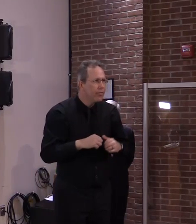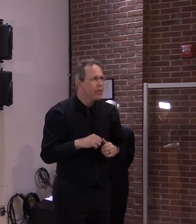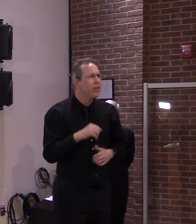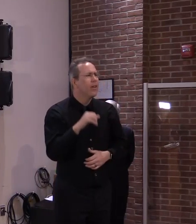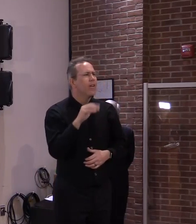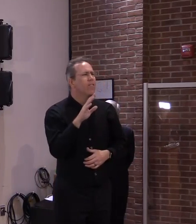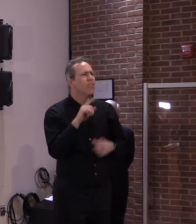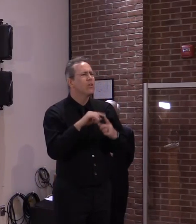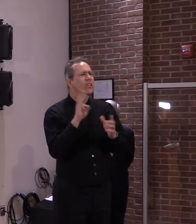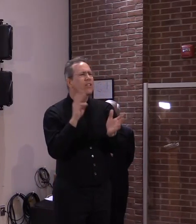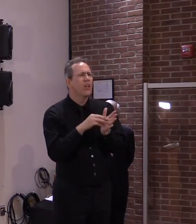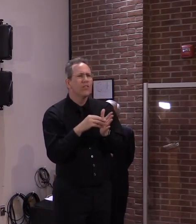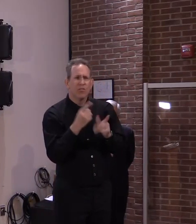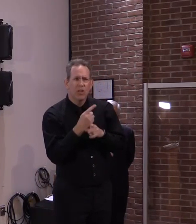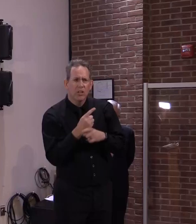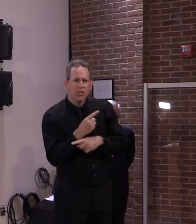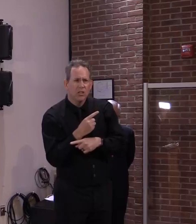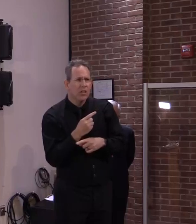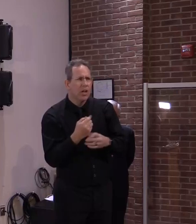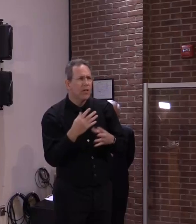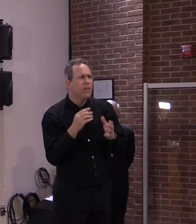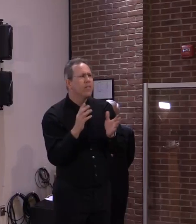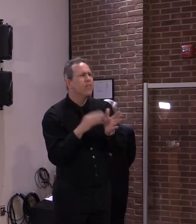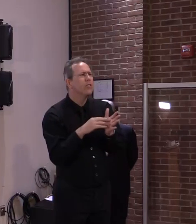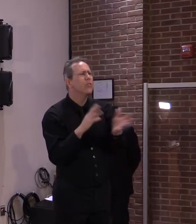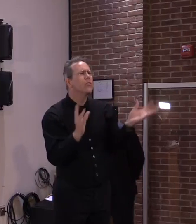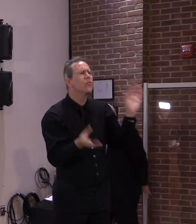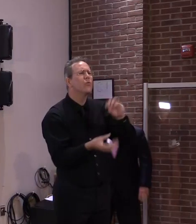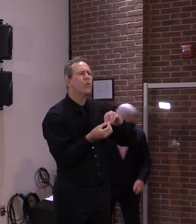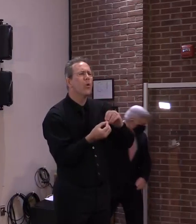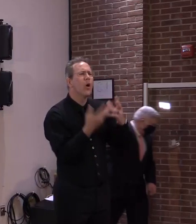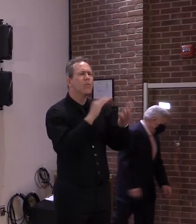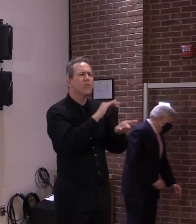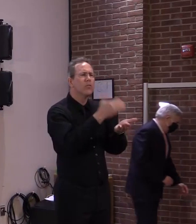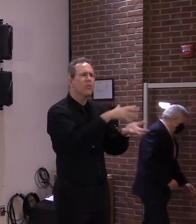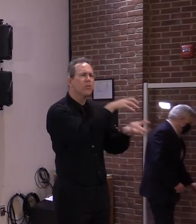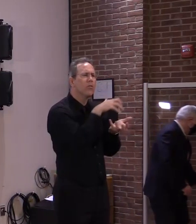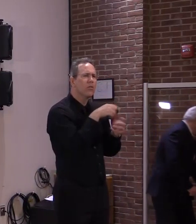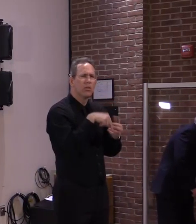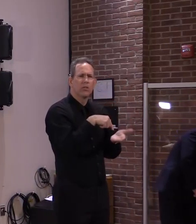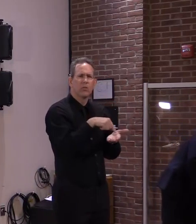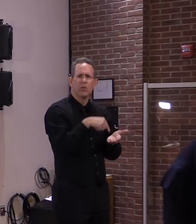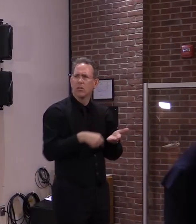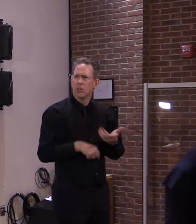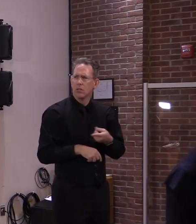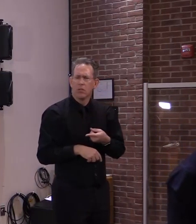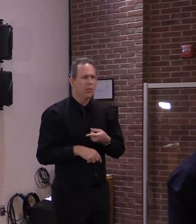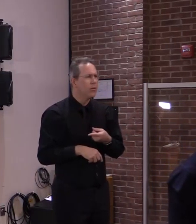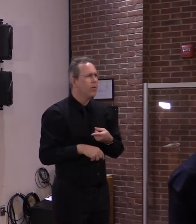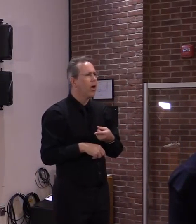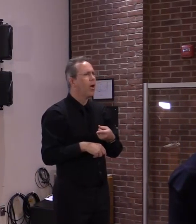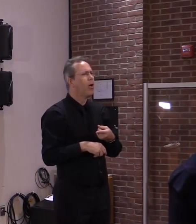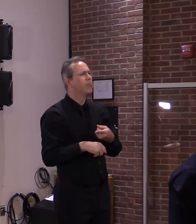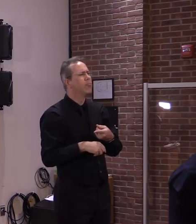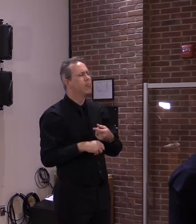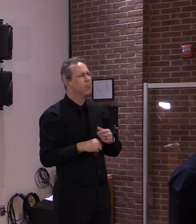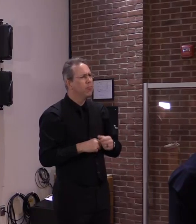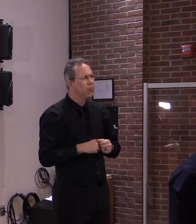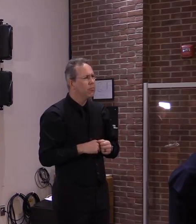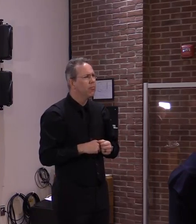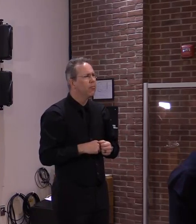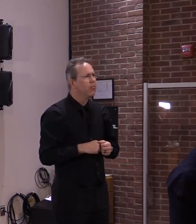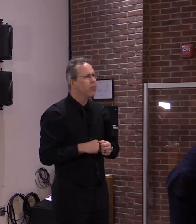than last. What's the total amount we're receiving now about? I think it's, let's see, 21. I think it's